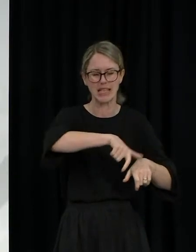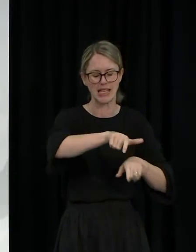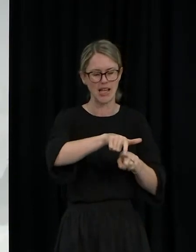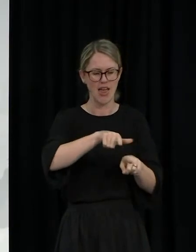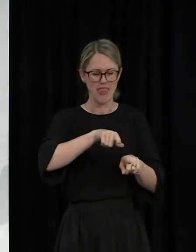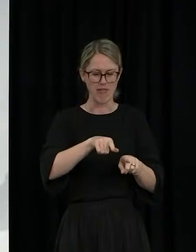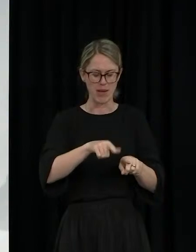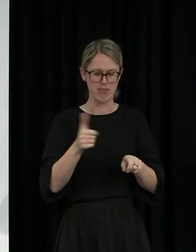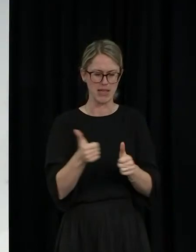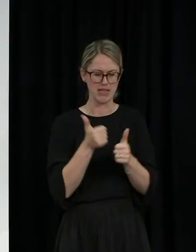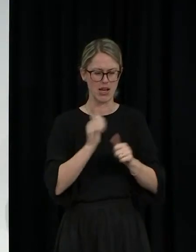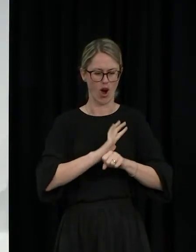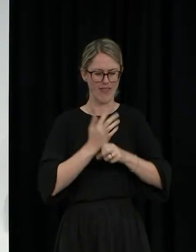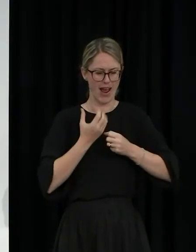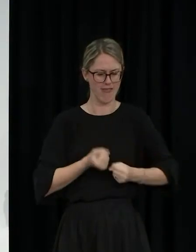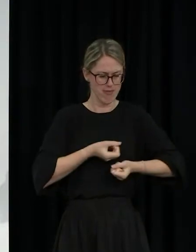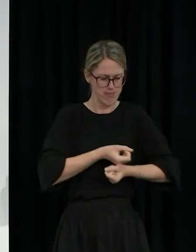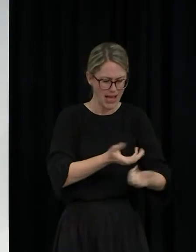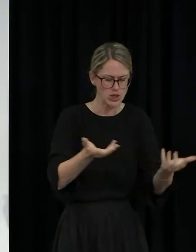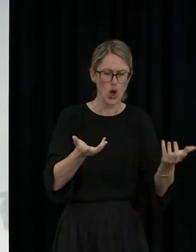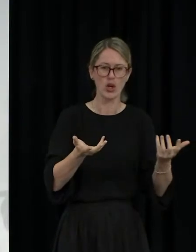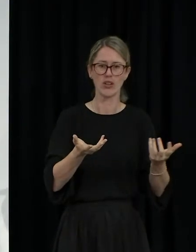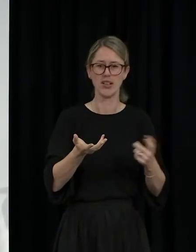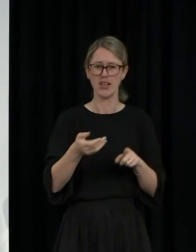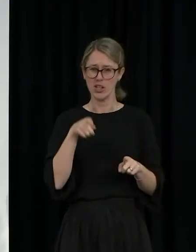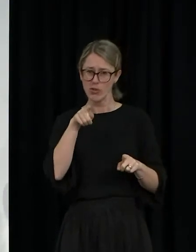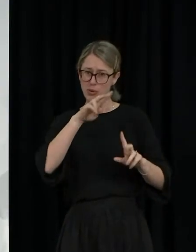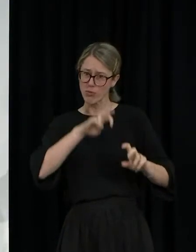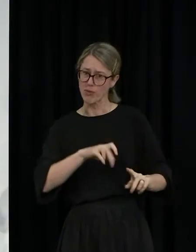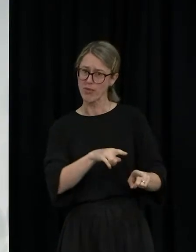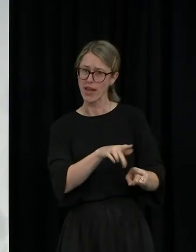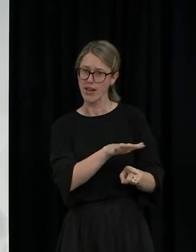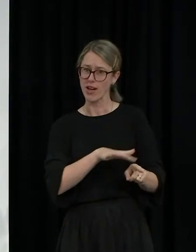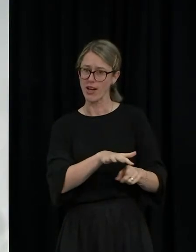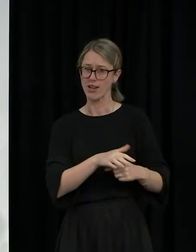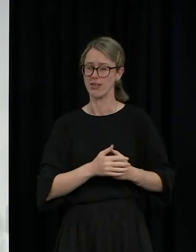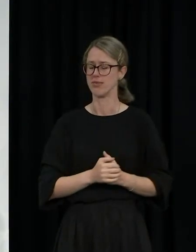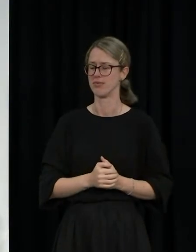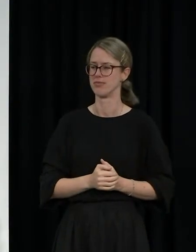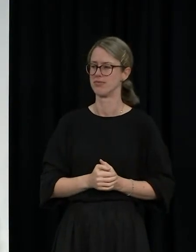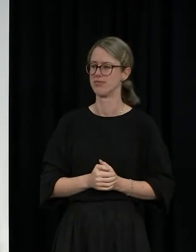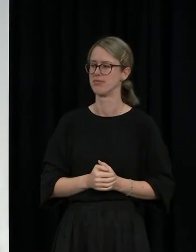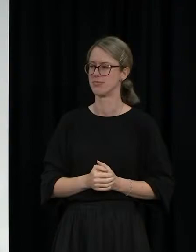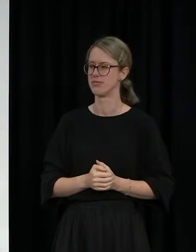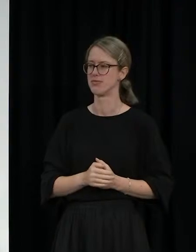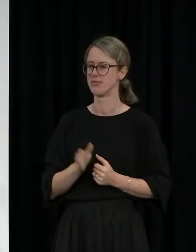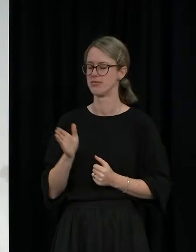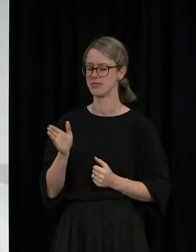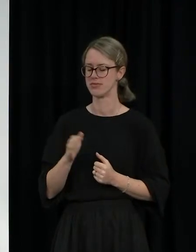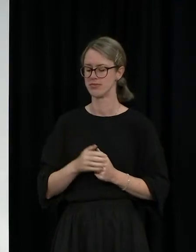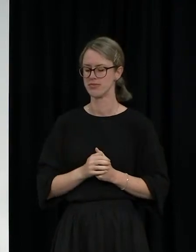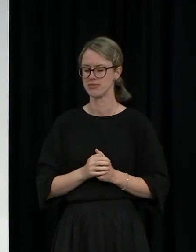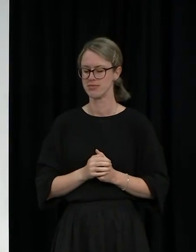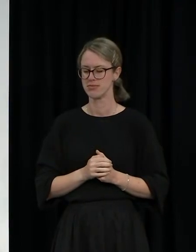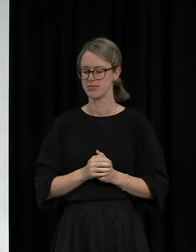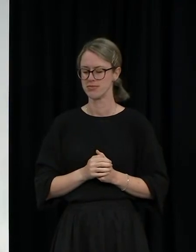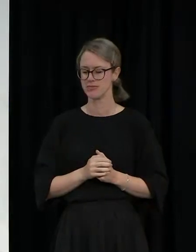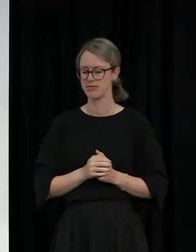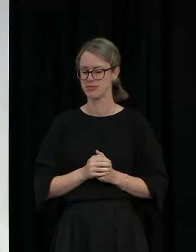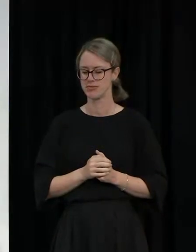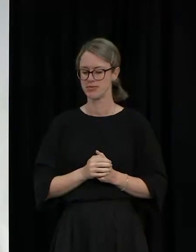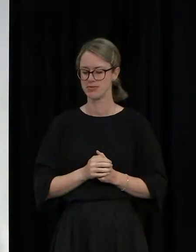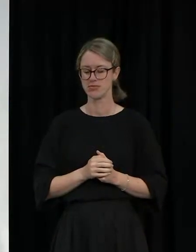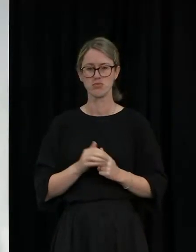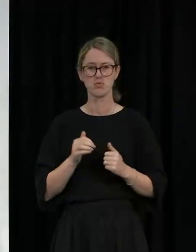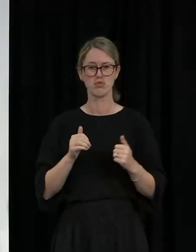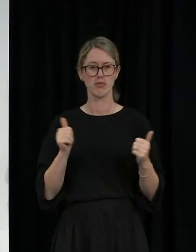of the outbreak? Is that an angle that's being actively looked into? Well, as I think we've discussed a number of times when we've been